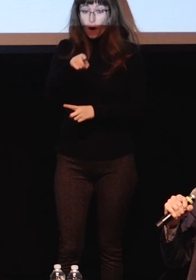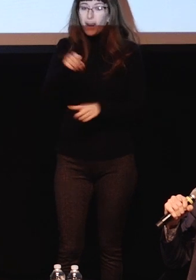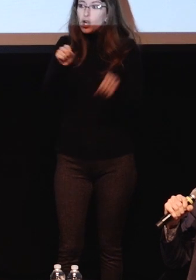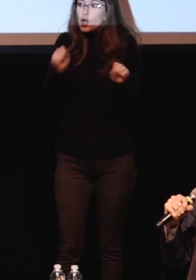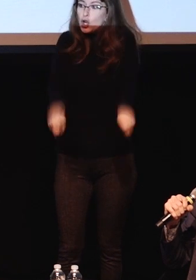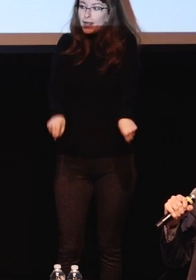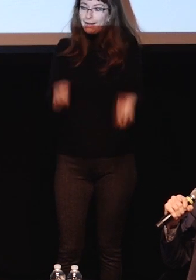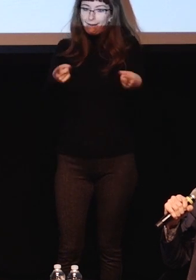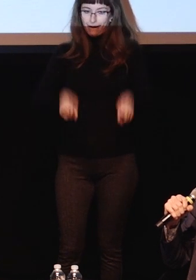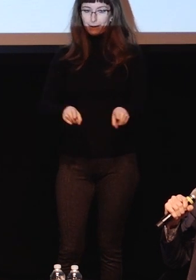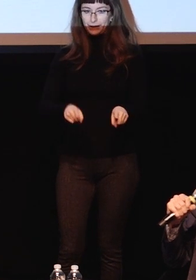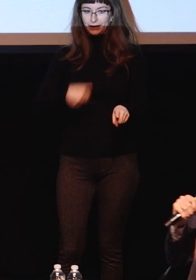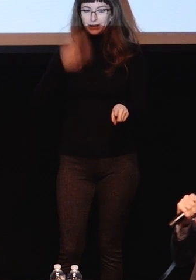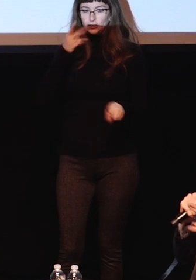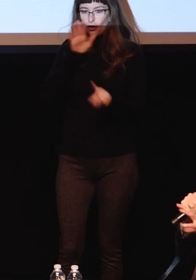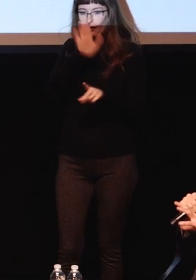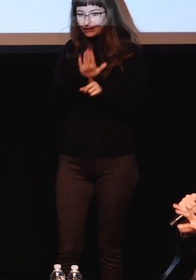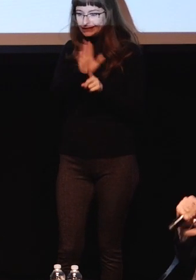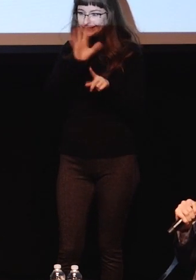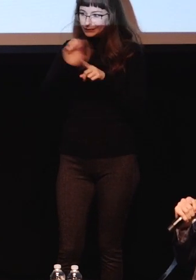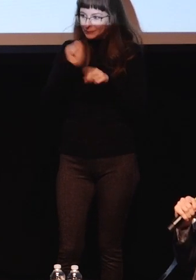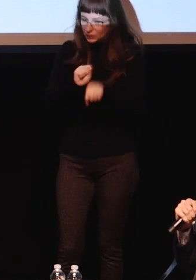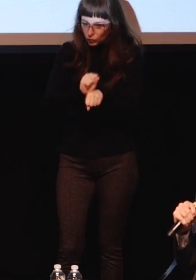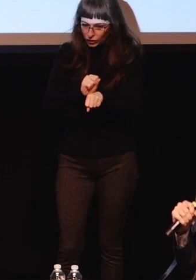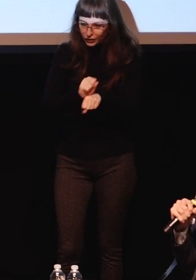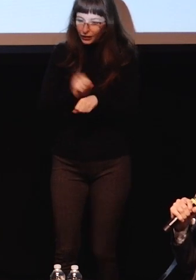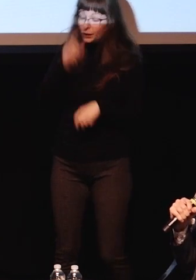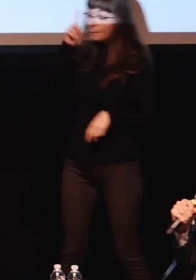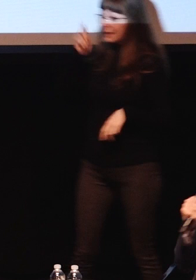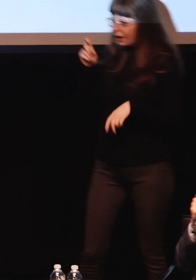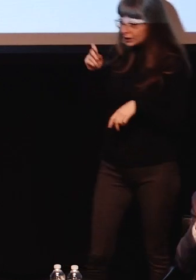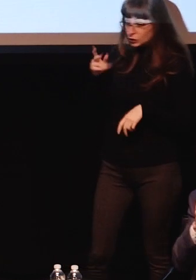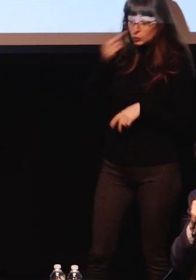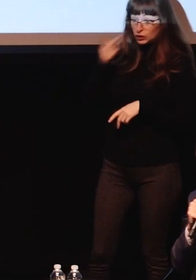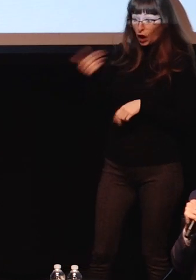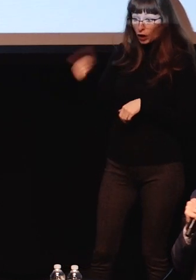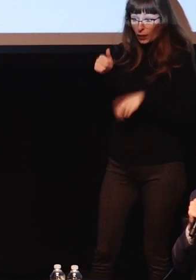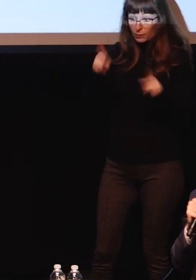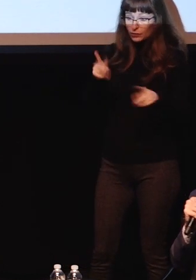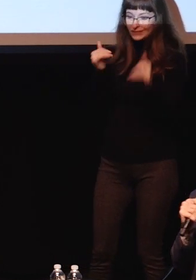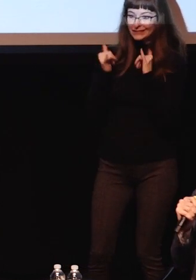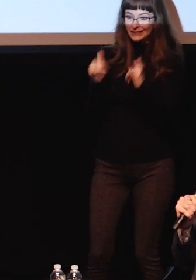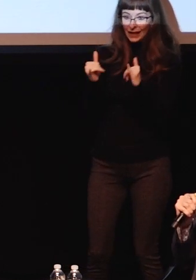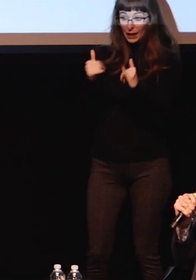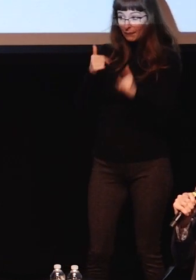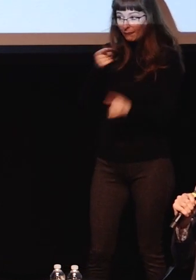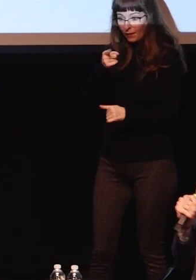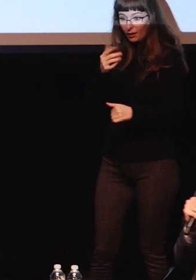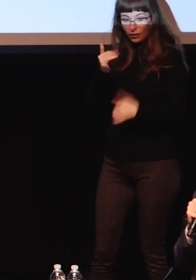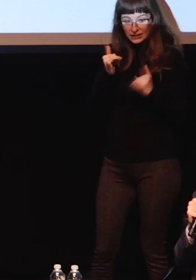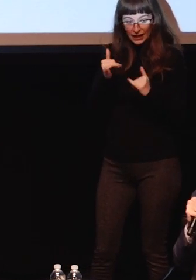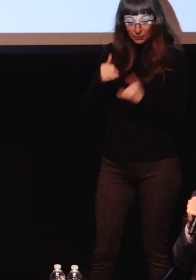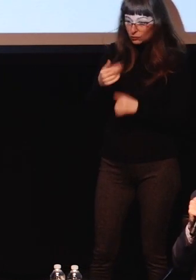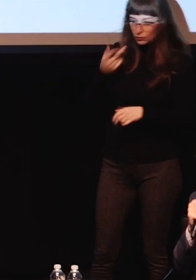work of Peter Dinklage in Game of Thrones. So because somebody else did it, right? You looked up on the screen, you flipped on HBO, yeah,